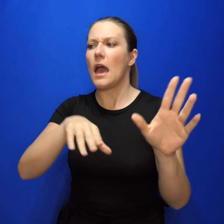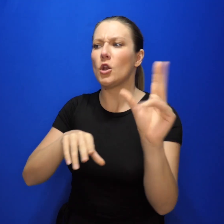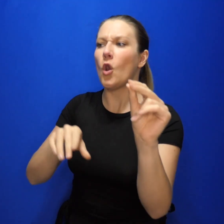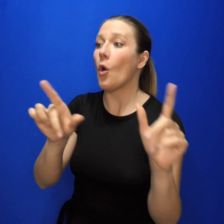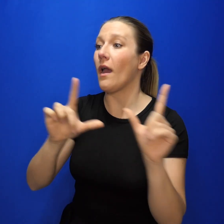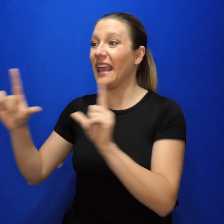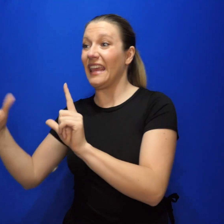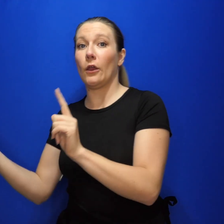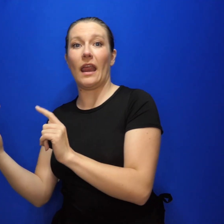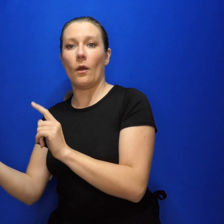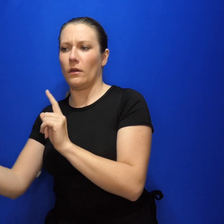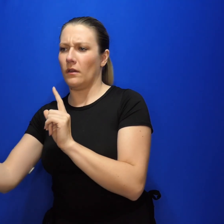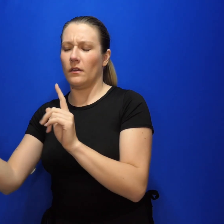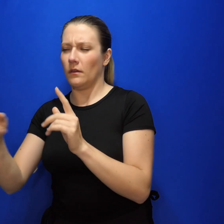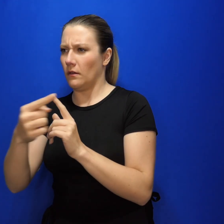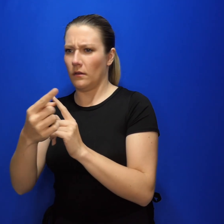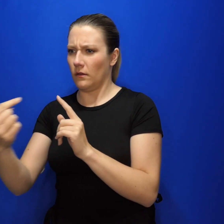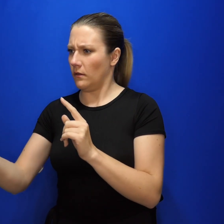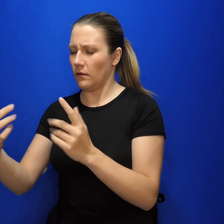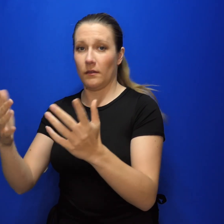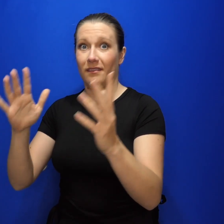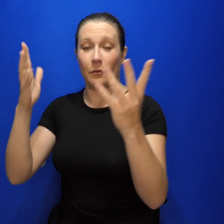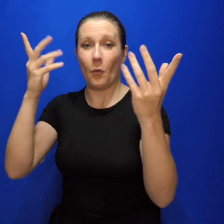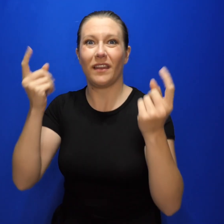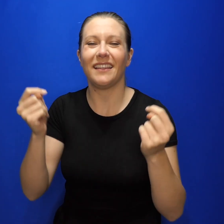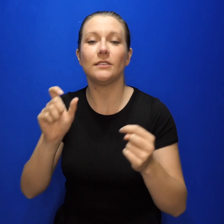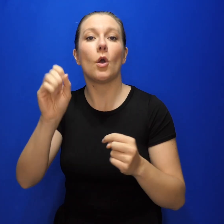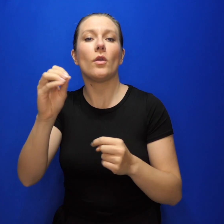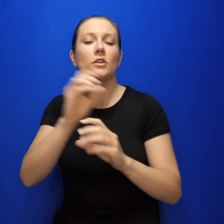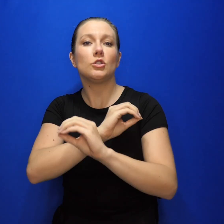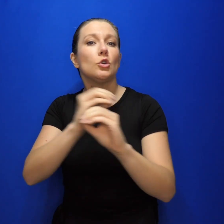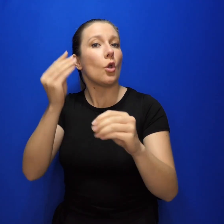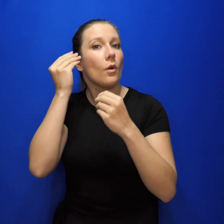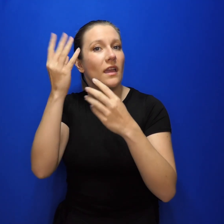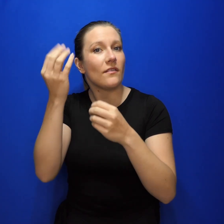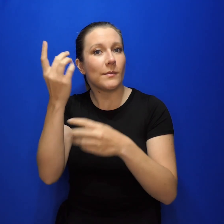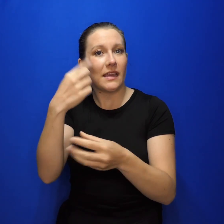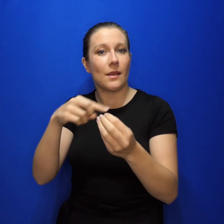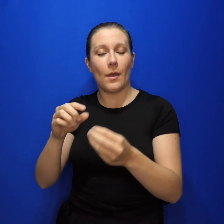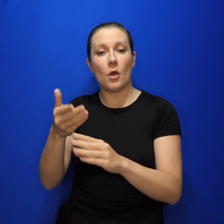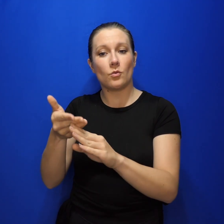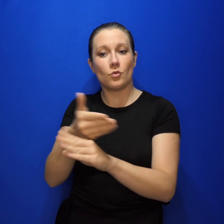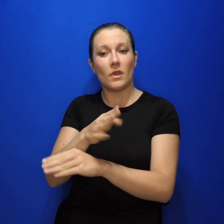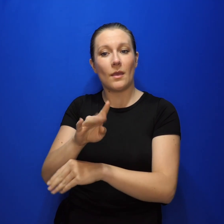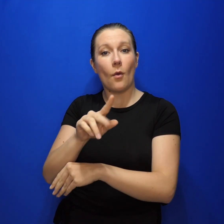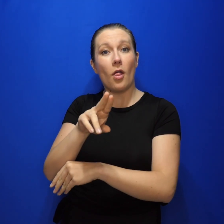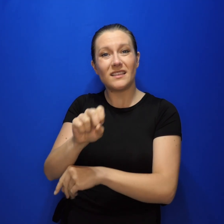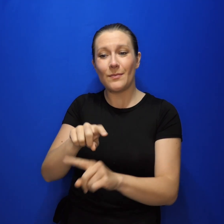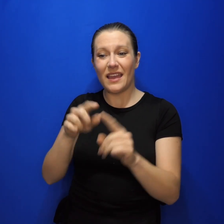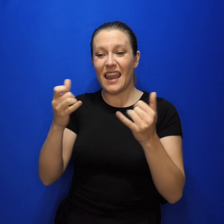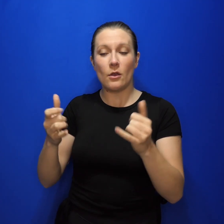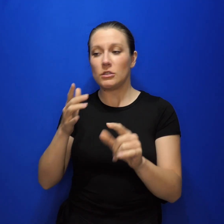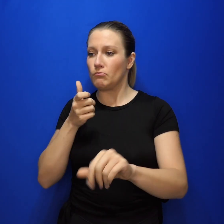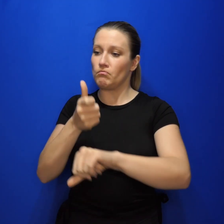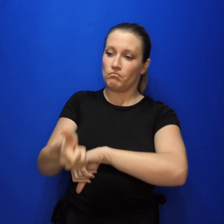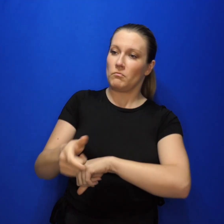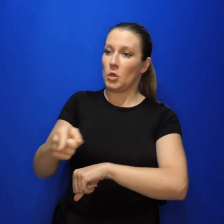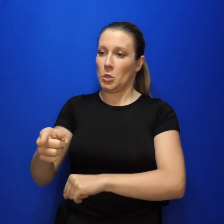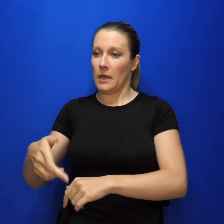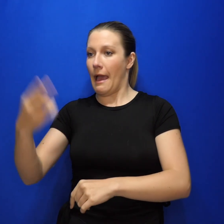goal's over here now. So no information about pre-bolusing, and then it's your fault your blood sugar's high. Well, what are you doing? What